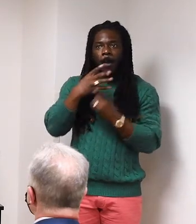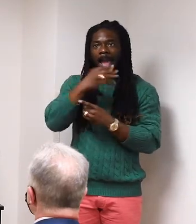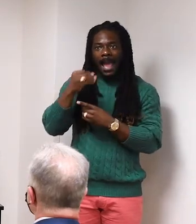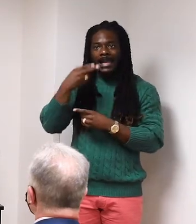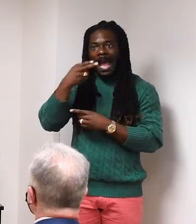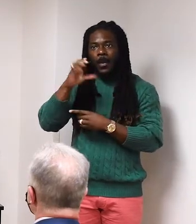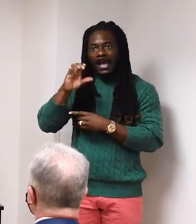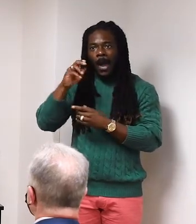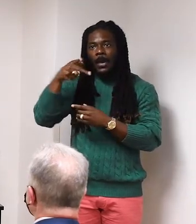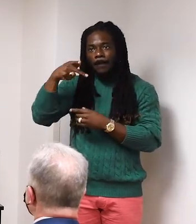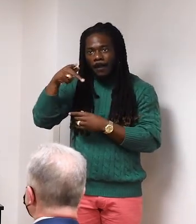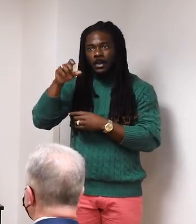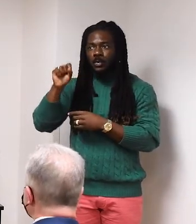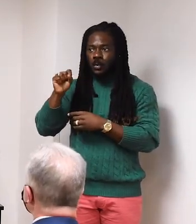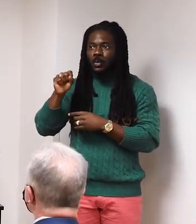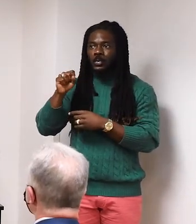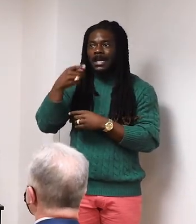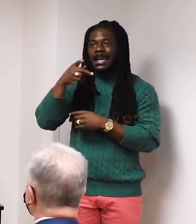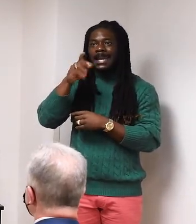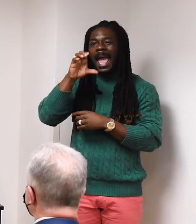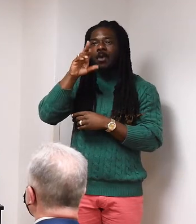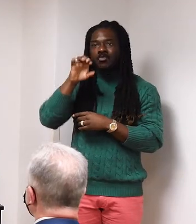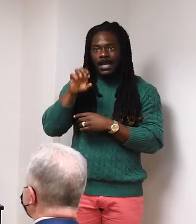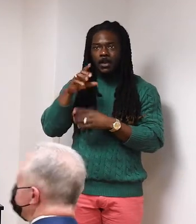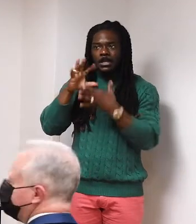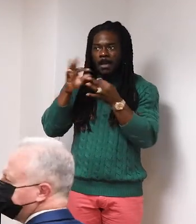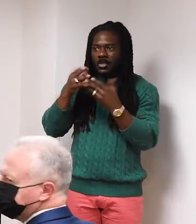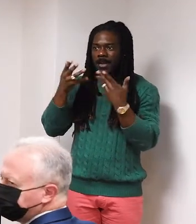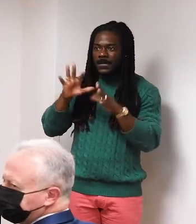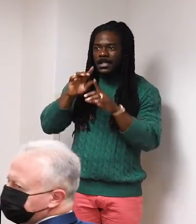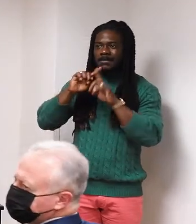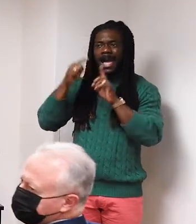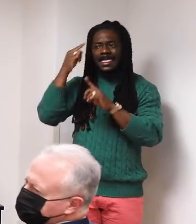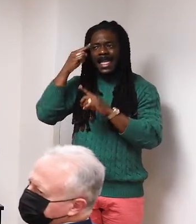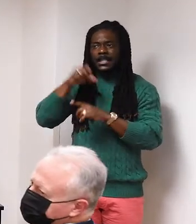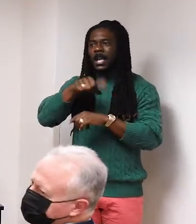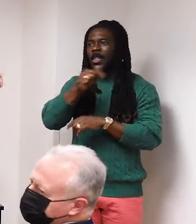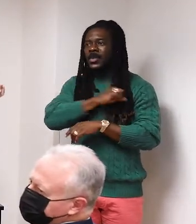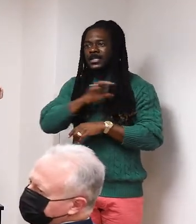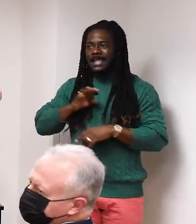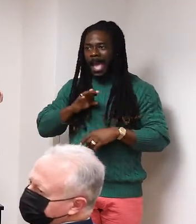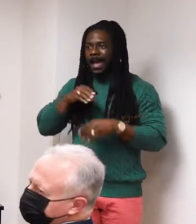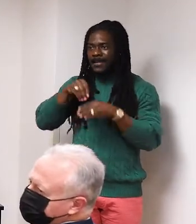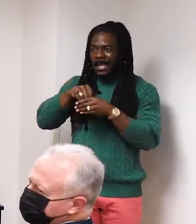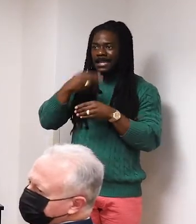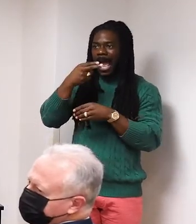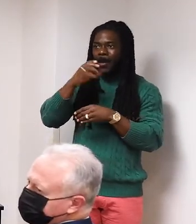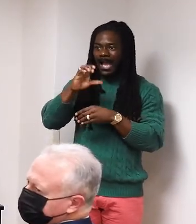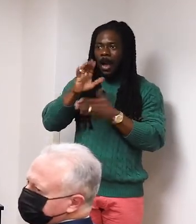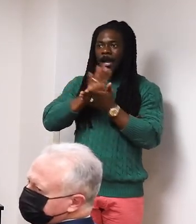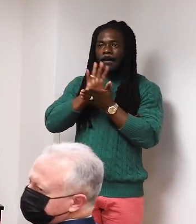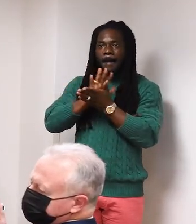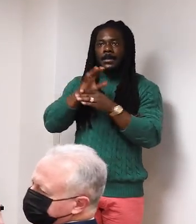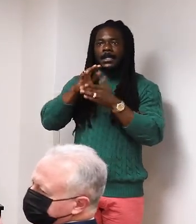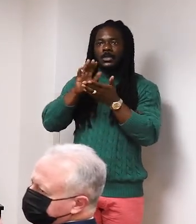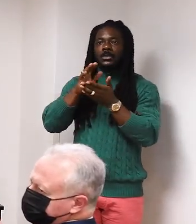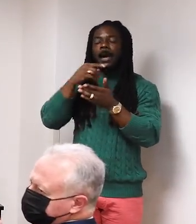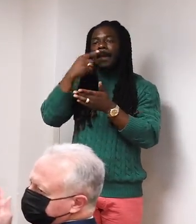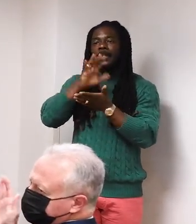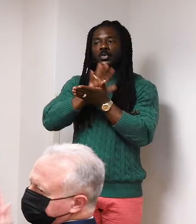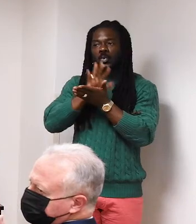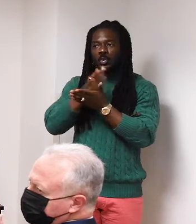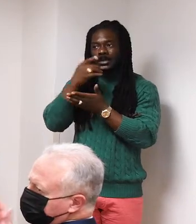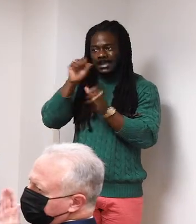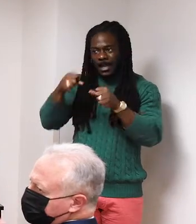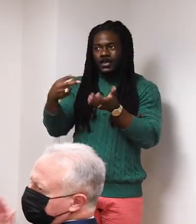Public School. Carrie Wegeman was mentioned, and I think there's other staff of Howard County Public Schools. Can you just stand and be acknowledged? 'Cause you're there.